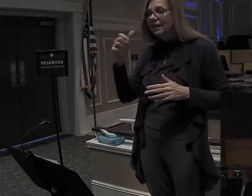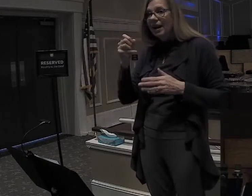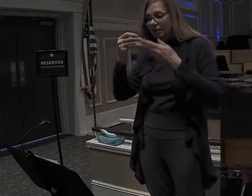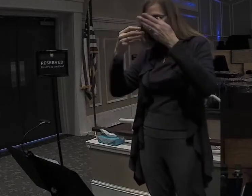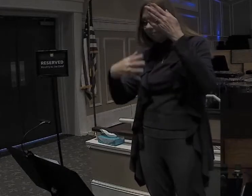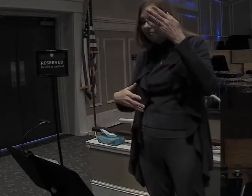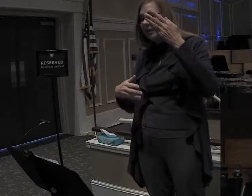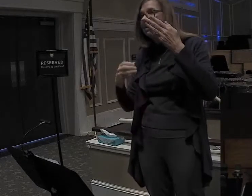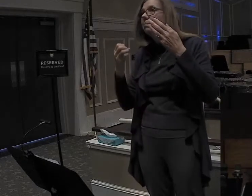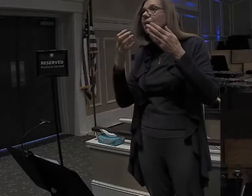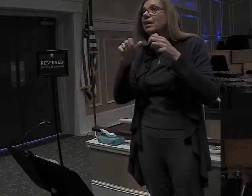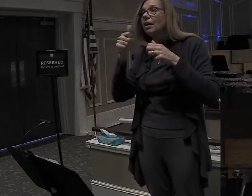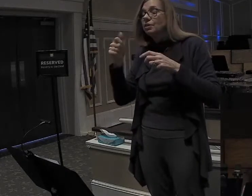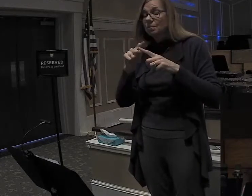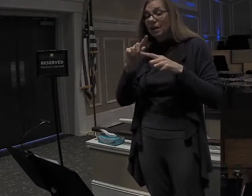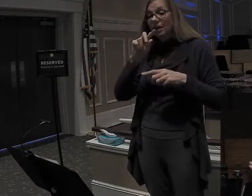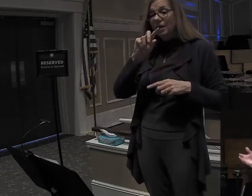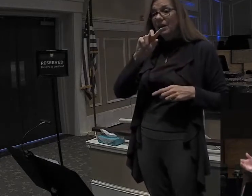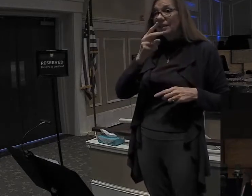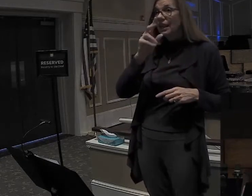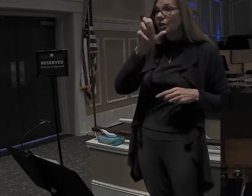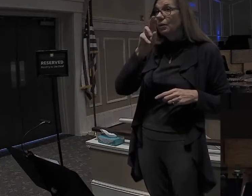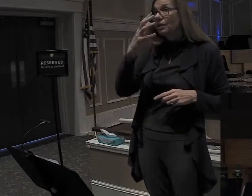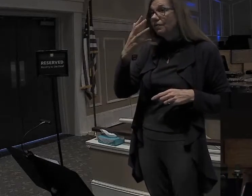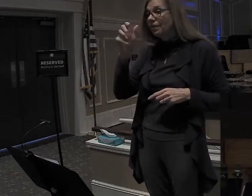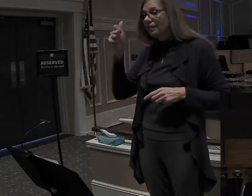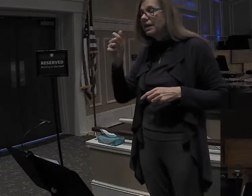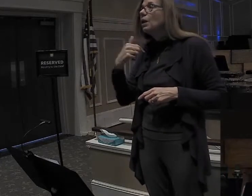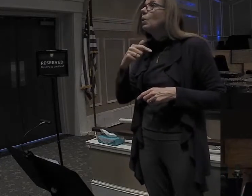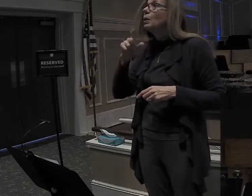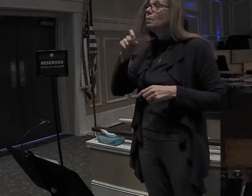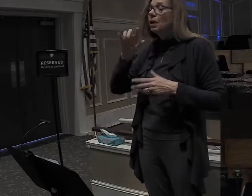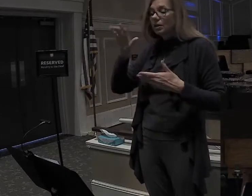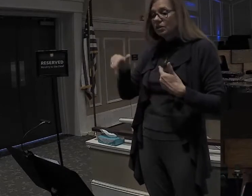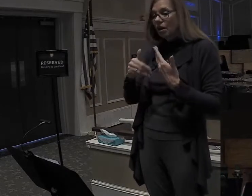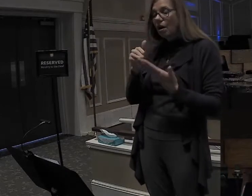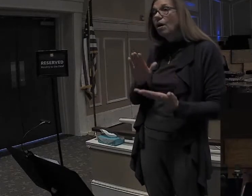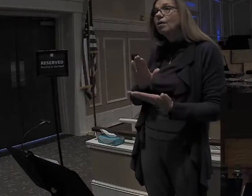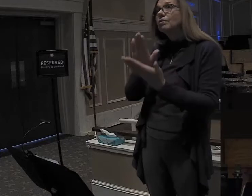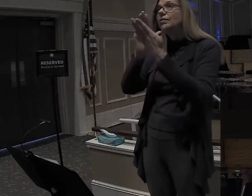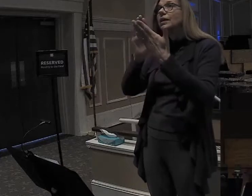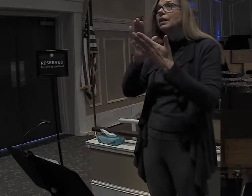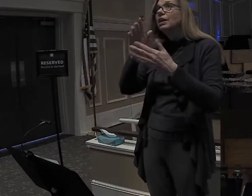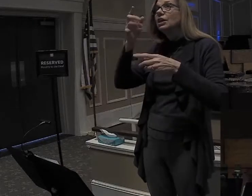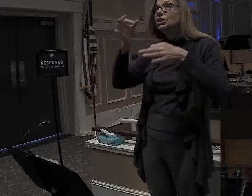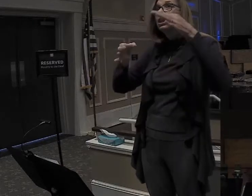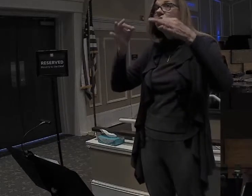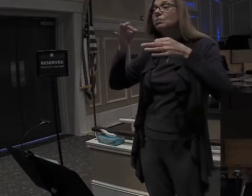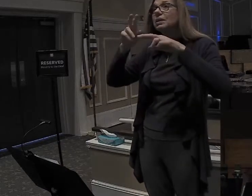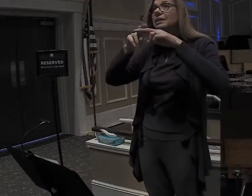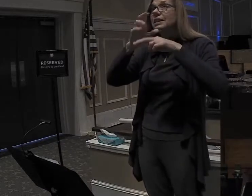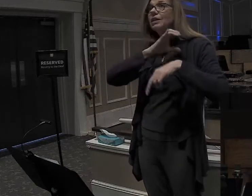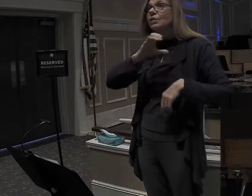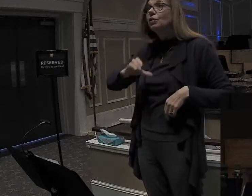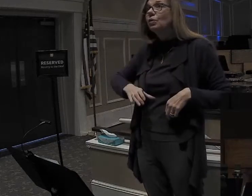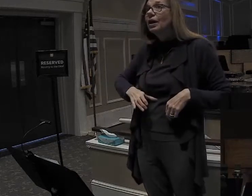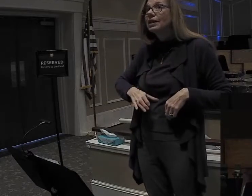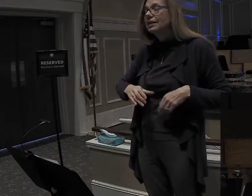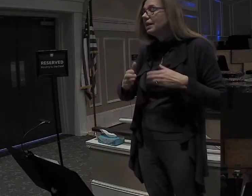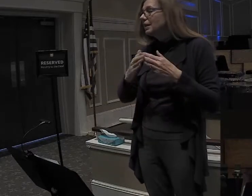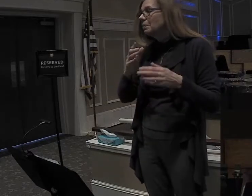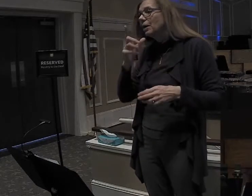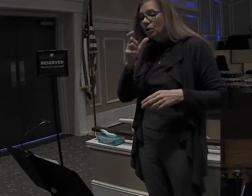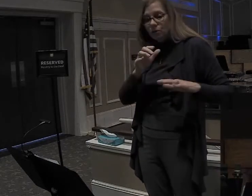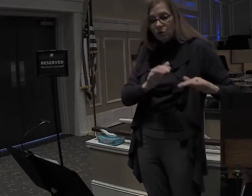but 2 Corinthians 5:10, for we must all appear before the judgment seat of Christ so that each one, even here in Revelation, it says small to the great, doesn't matter who you